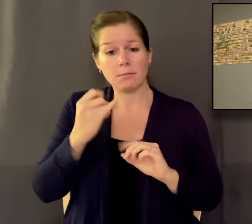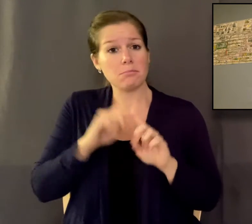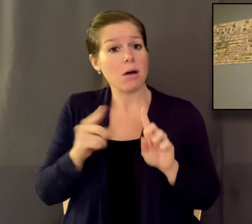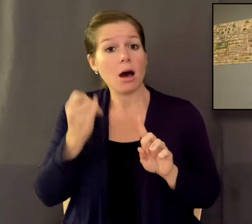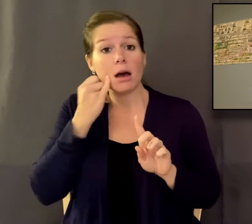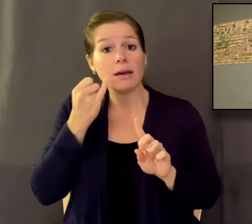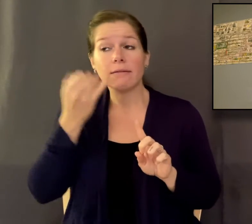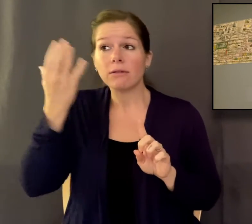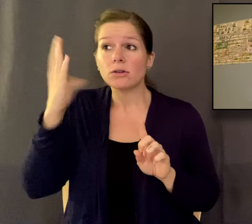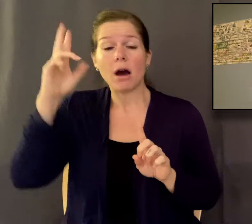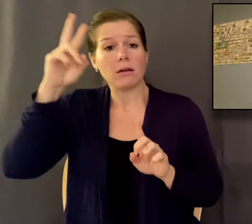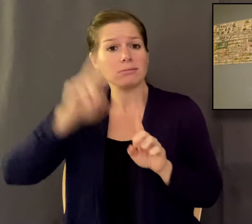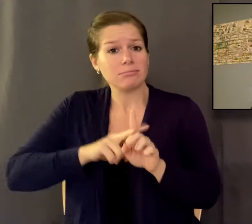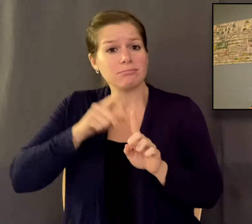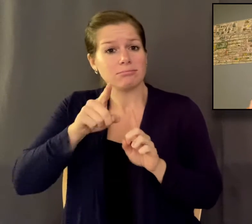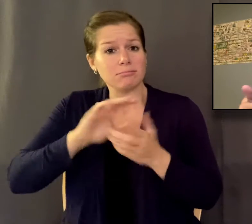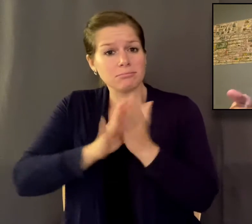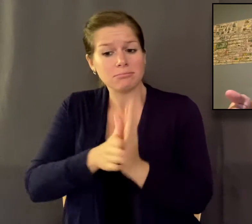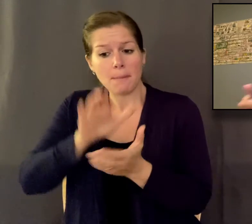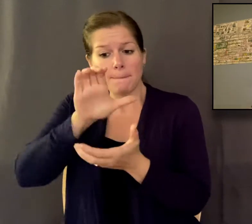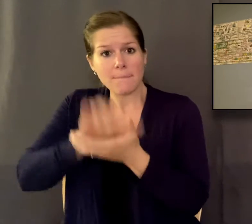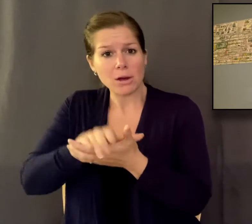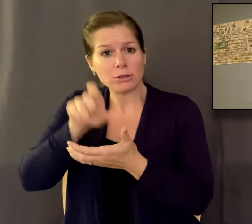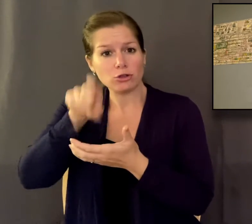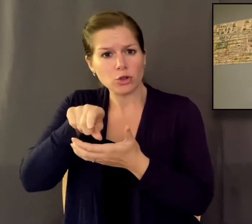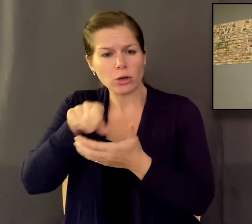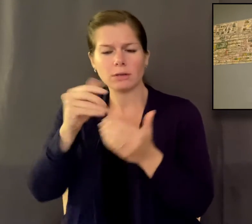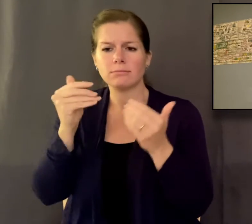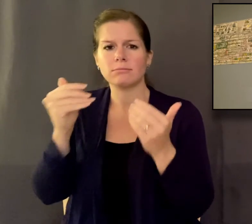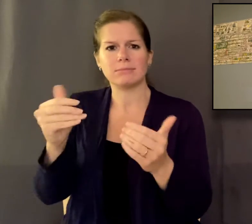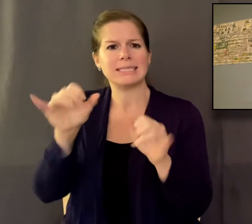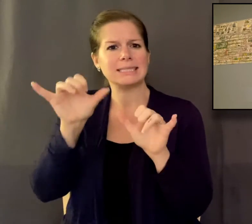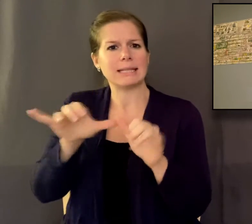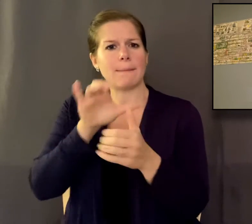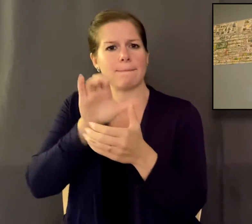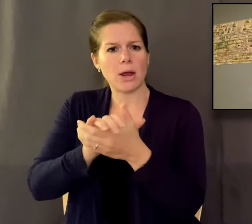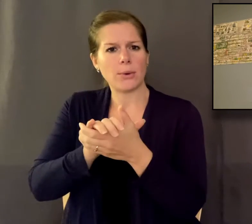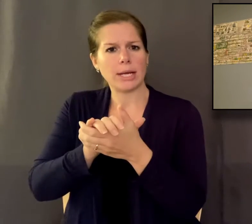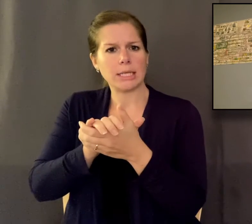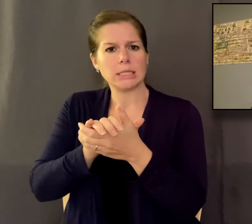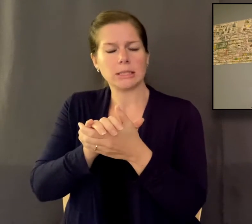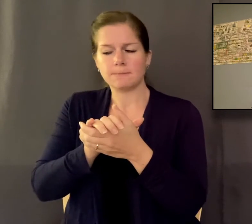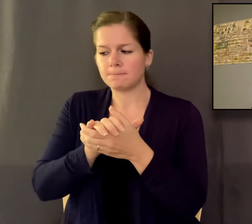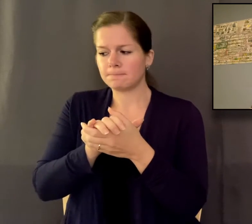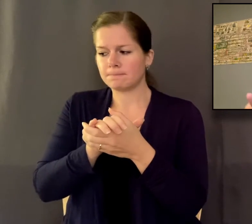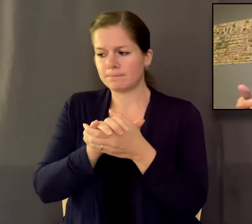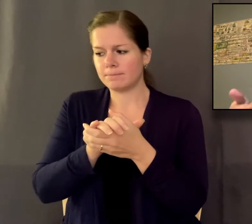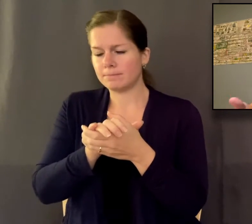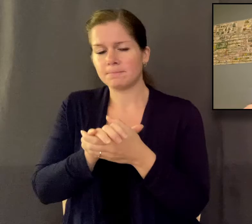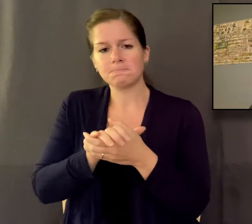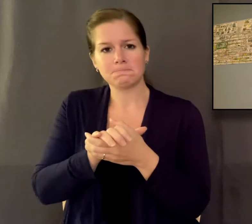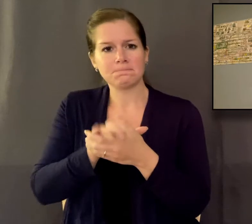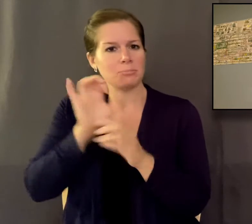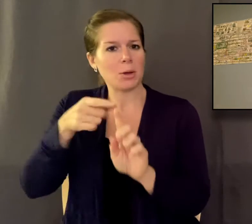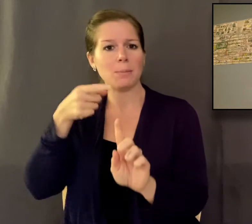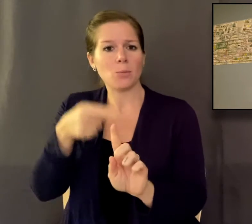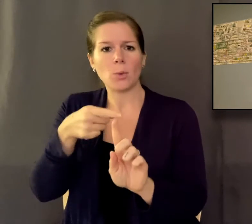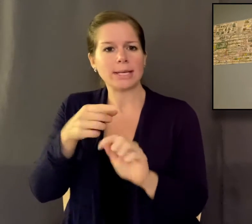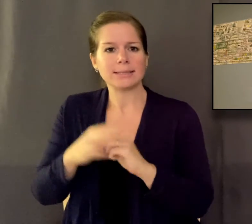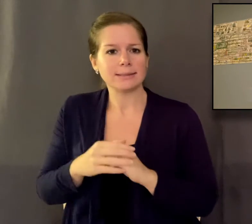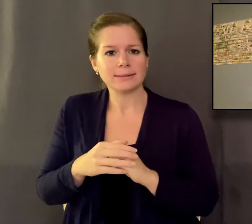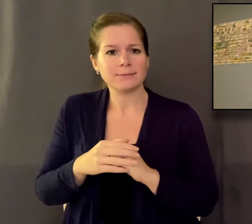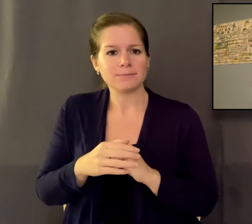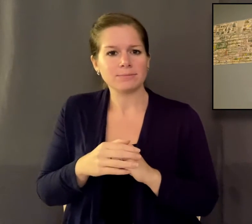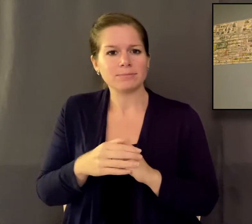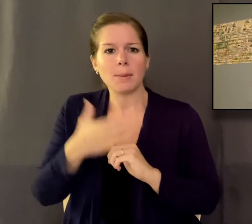and engaged and it's a good thing to maybe speed that along and get married for the sake of the service to the other person,